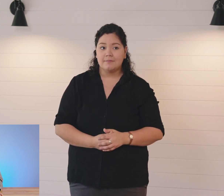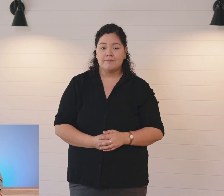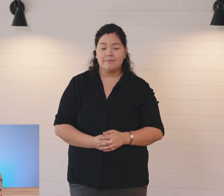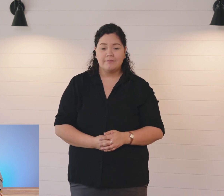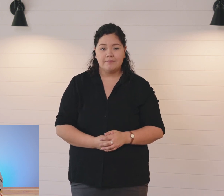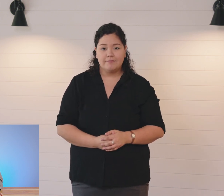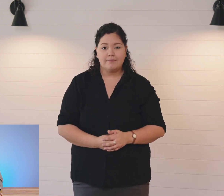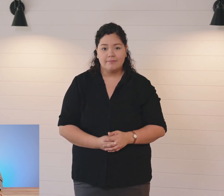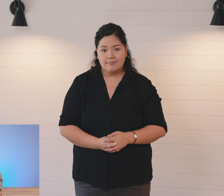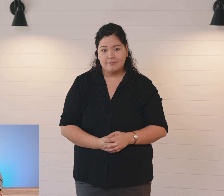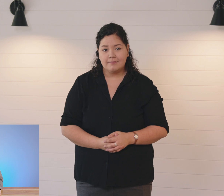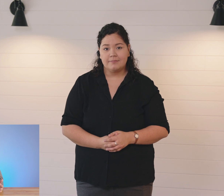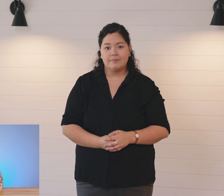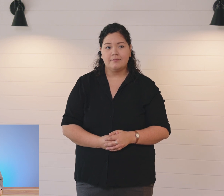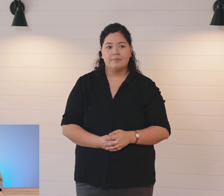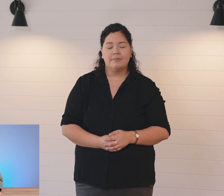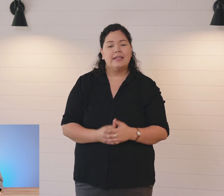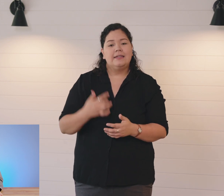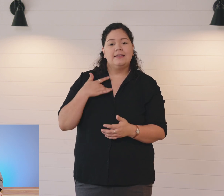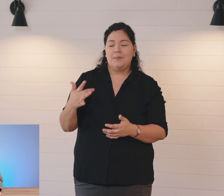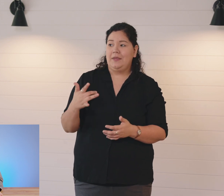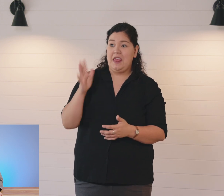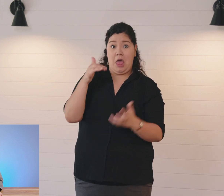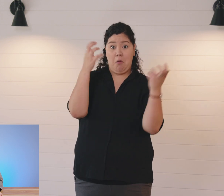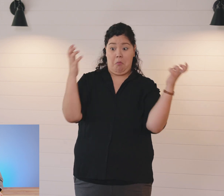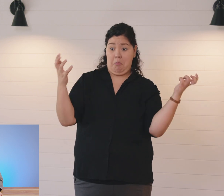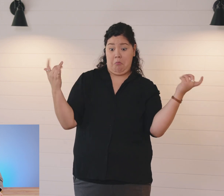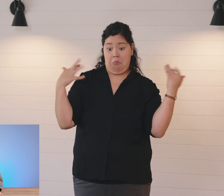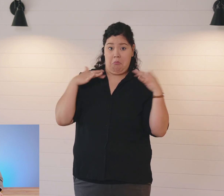had a purpose. We say that it was a God thing.